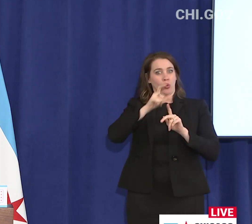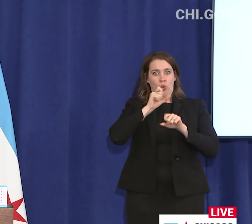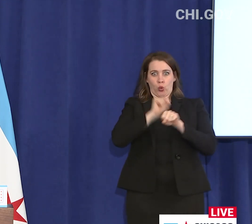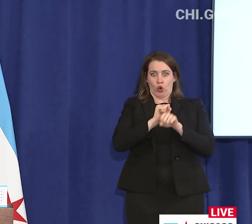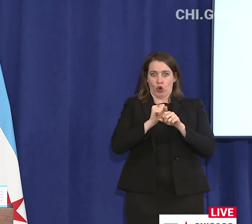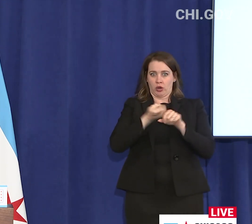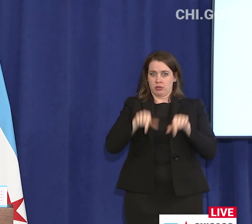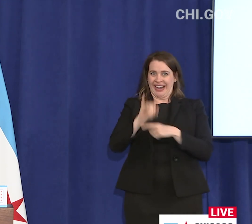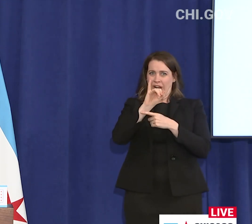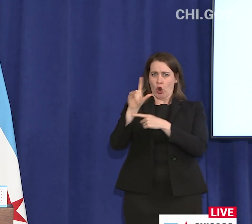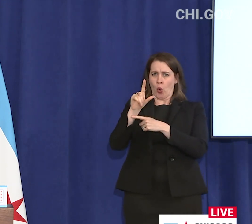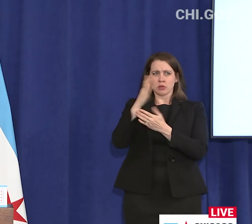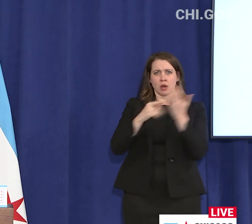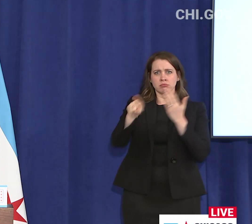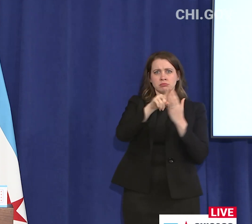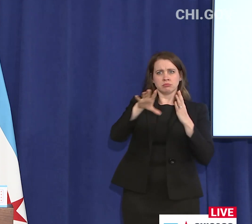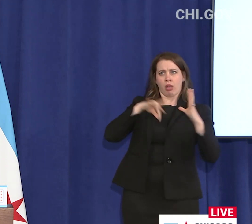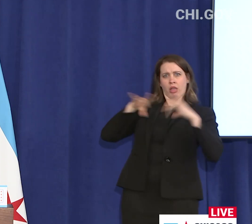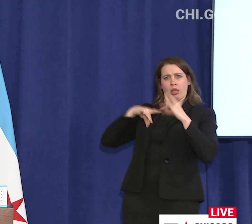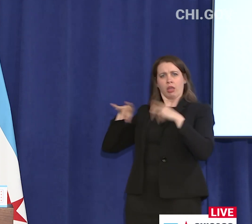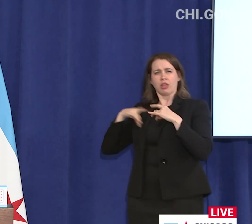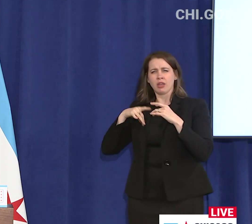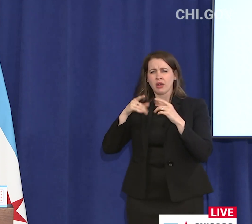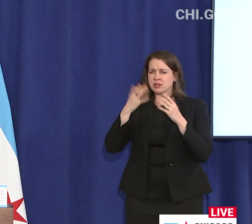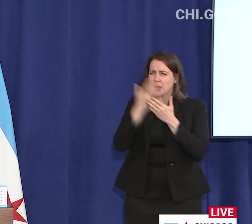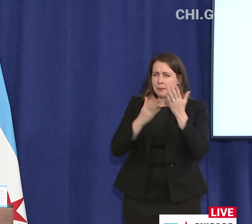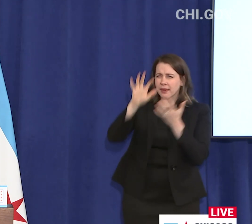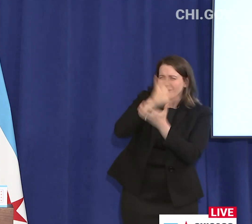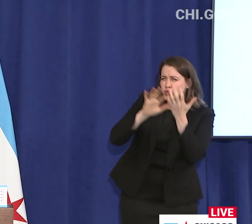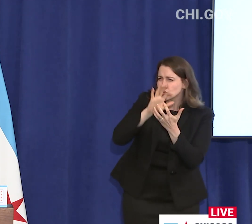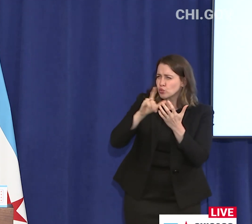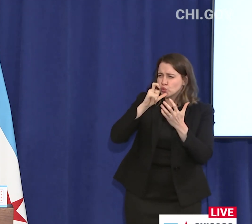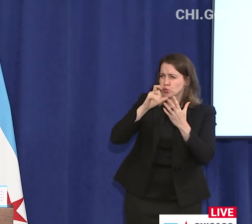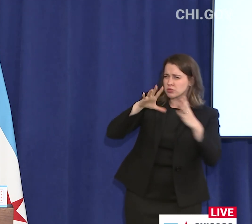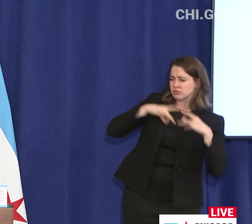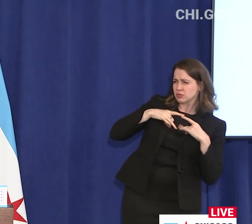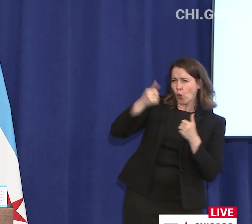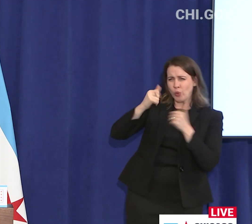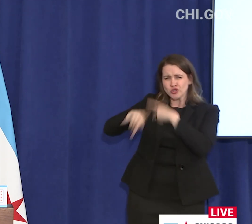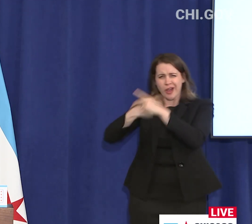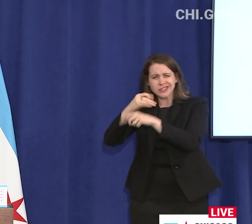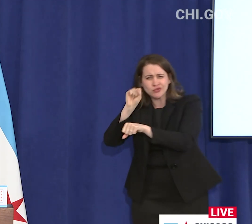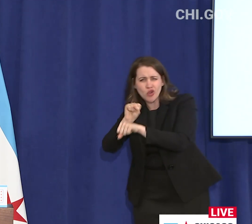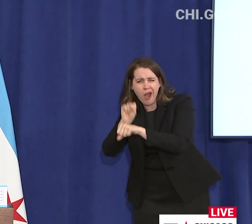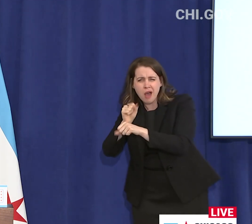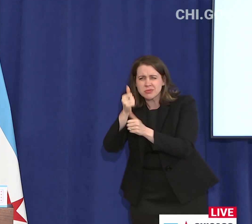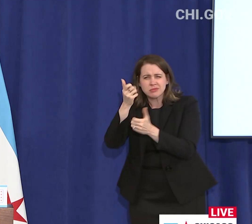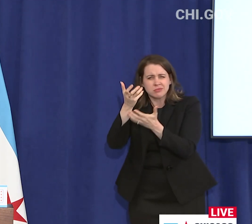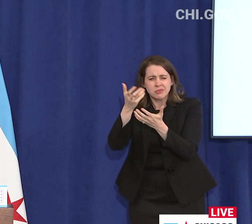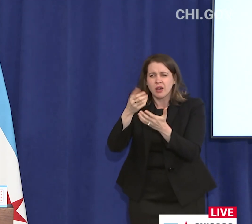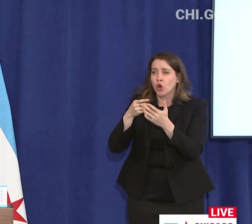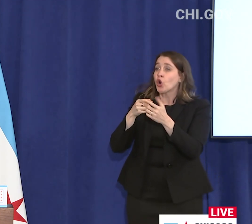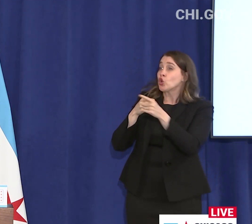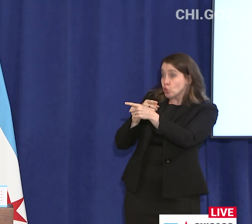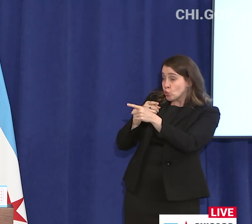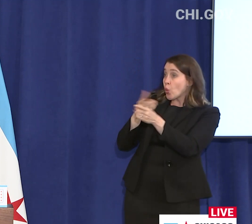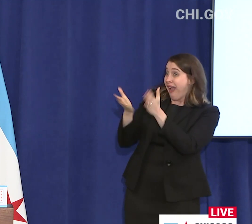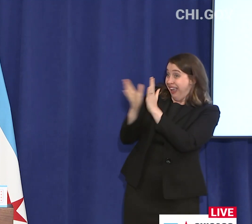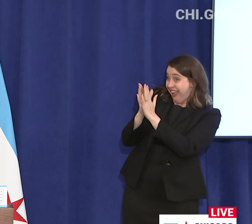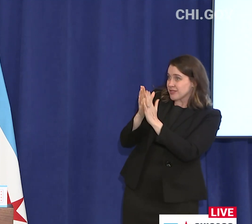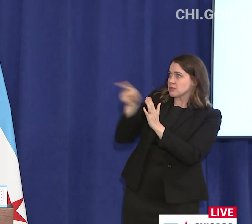As public officials try to contain the spread of the virus, Mayor, you've required hospitals to provide more demographic data.